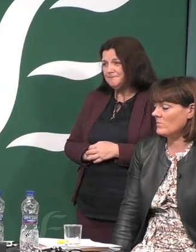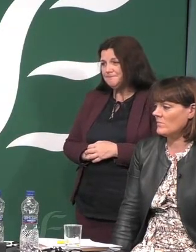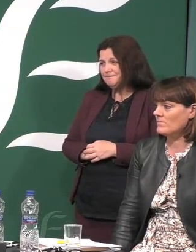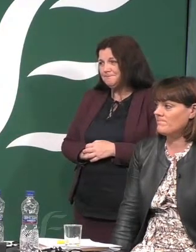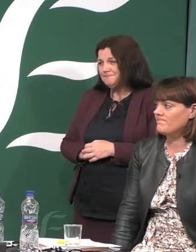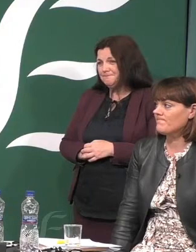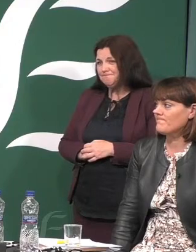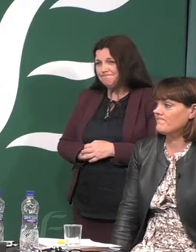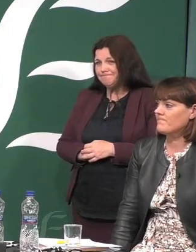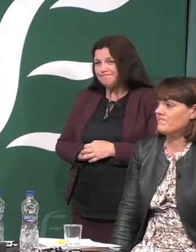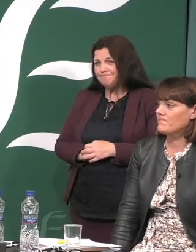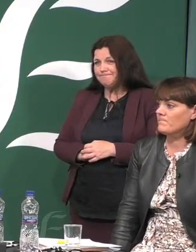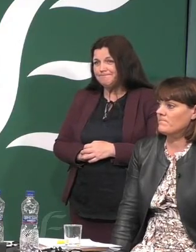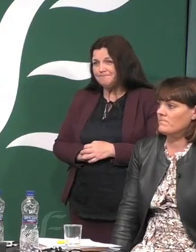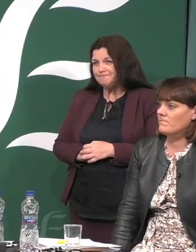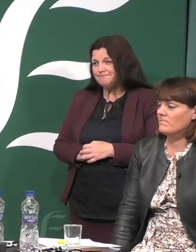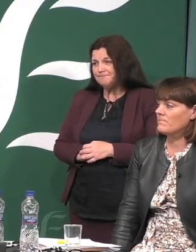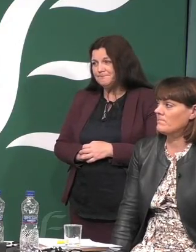on.